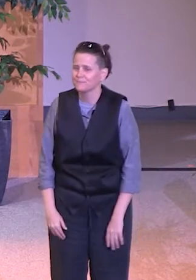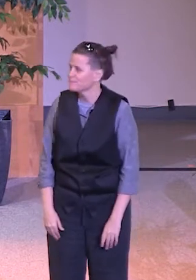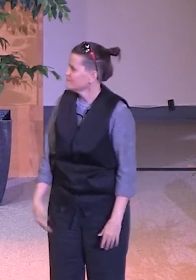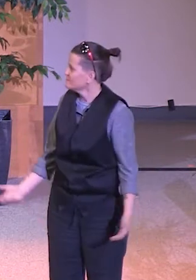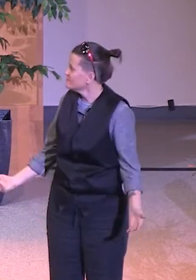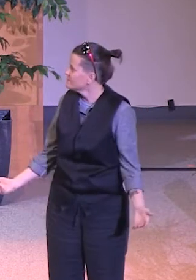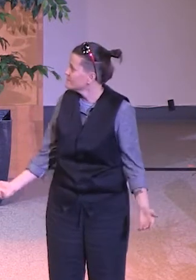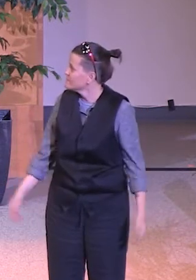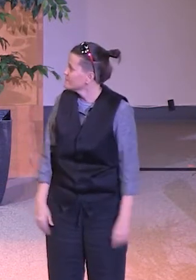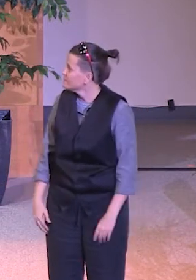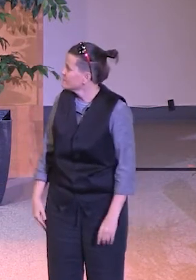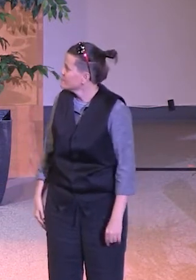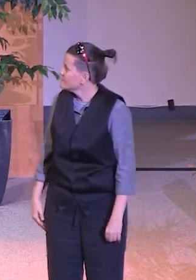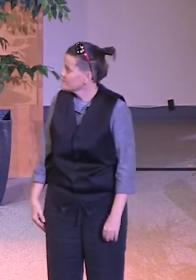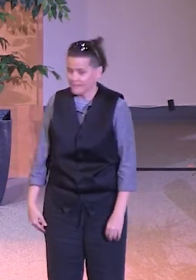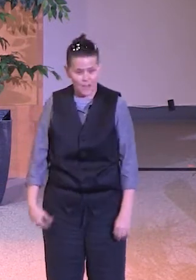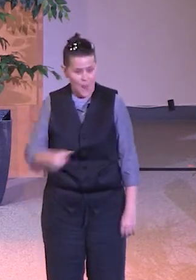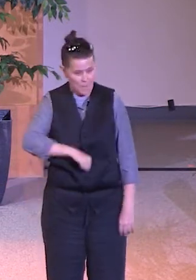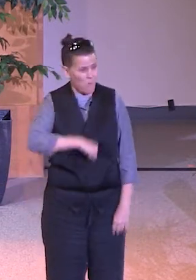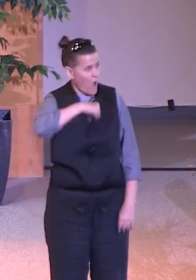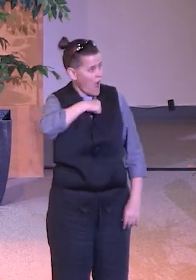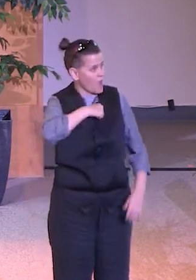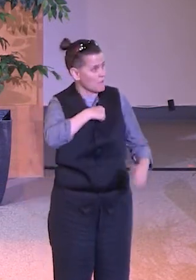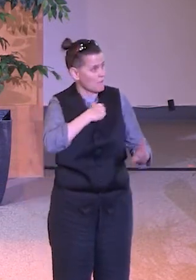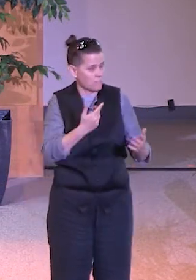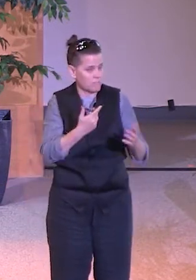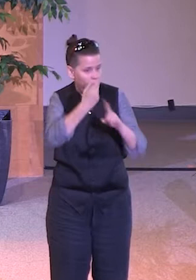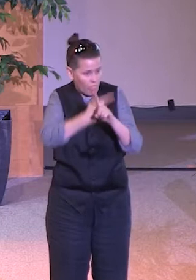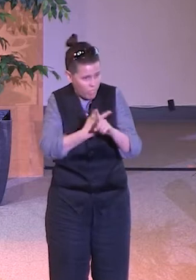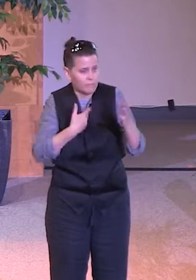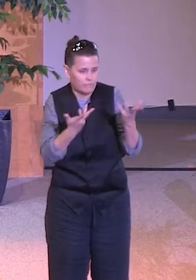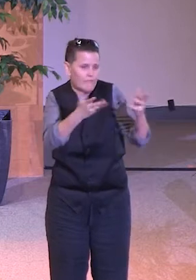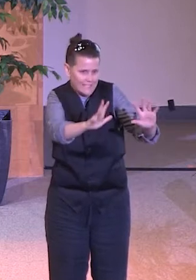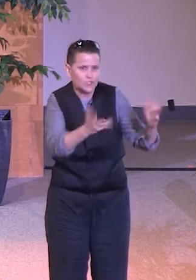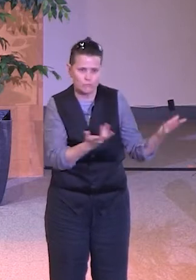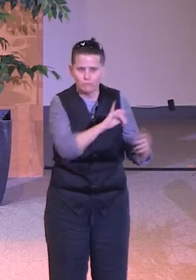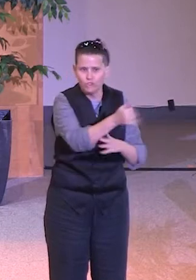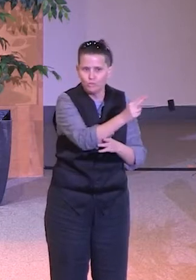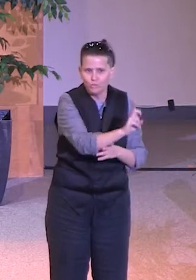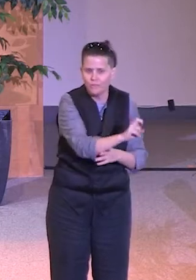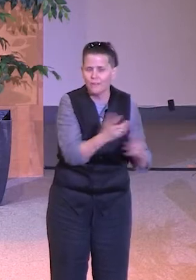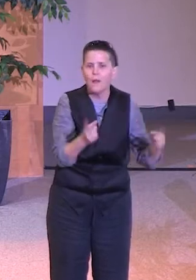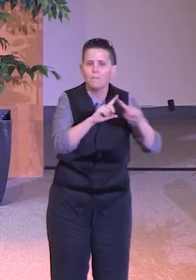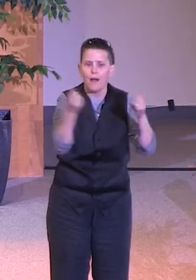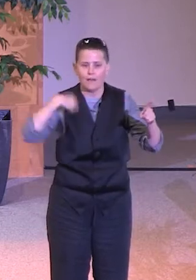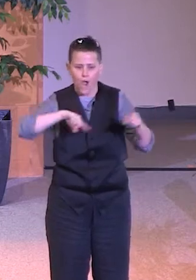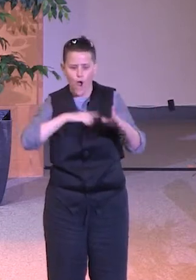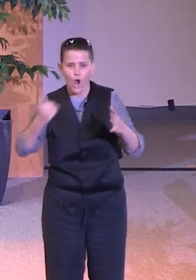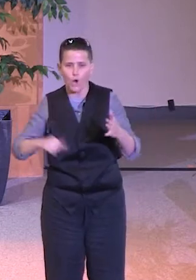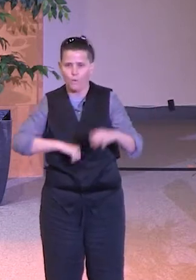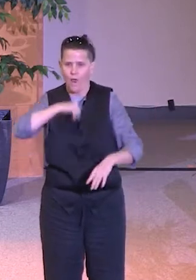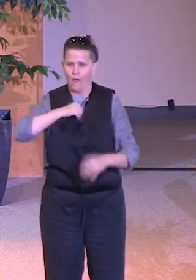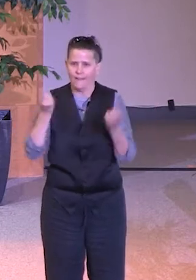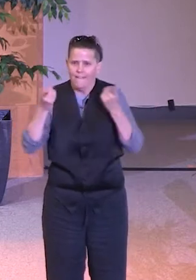All right, so Pride Month is officially over nationwide, but our Pride event's going to happen